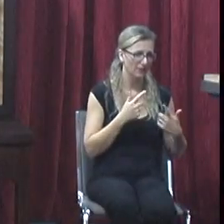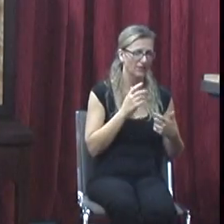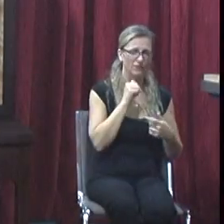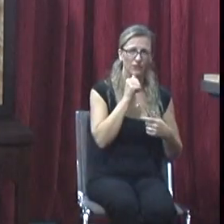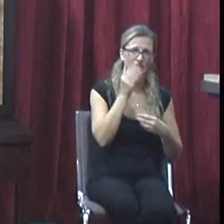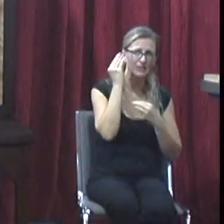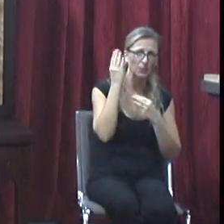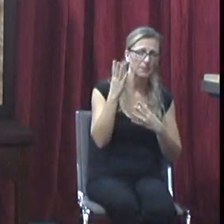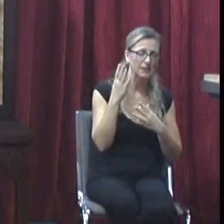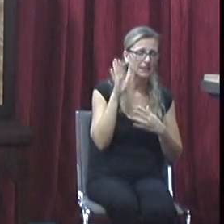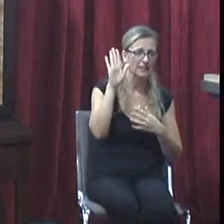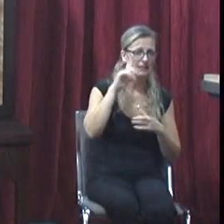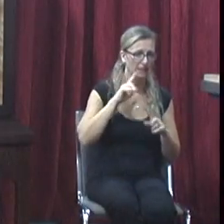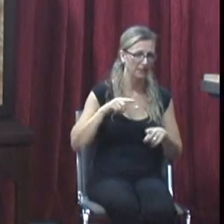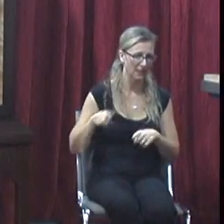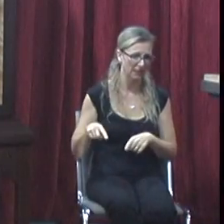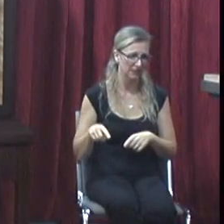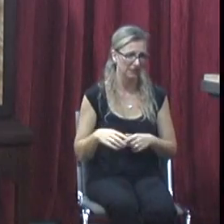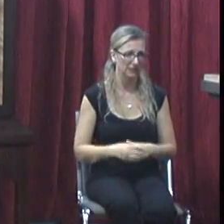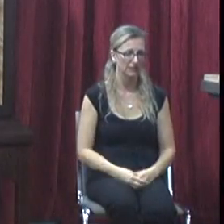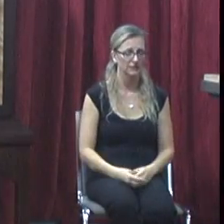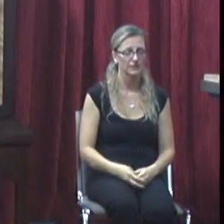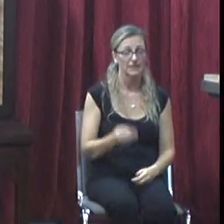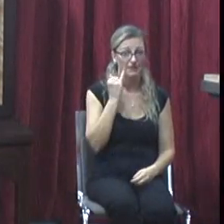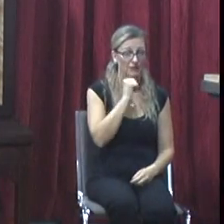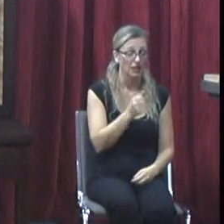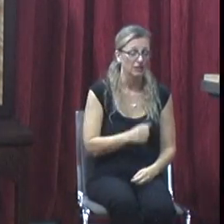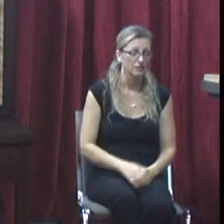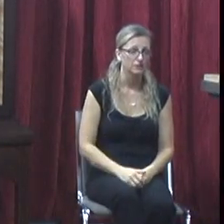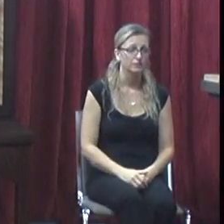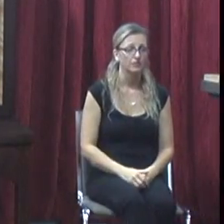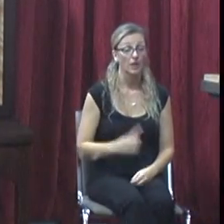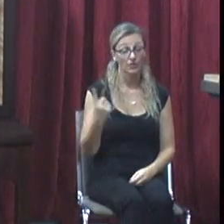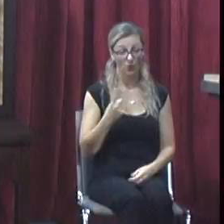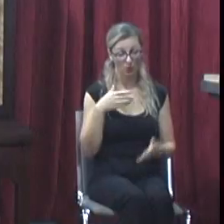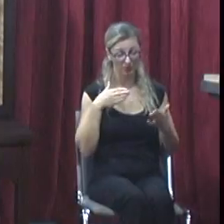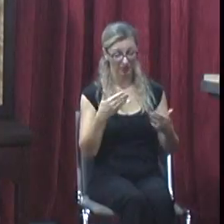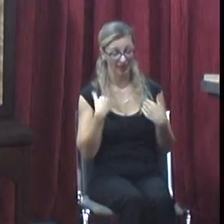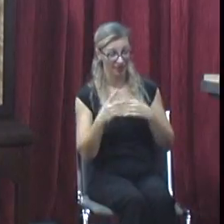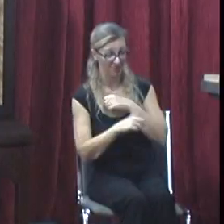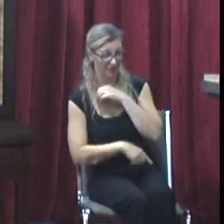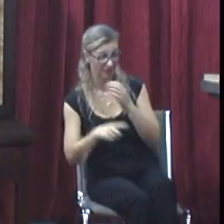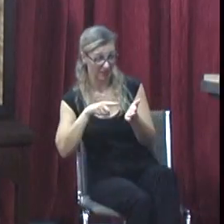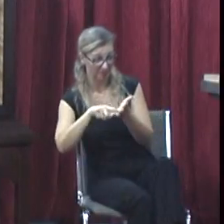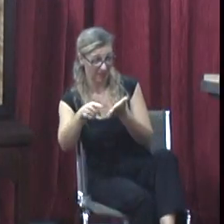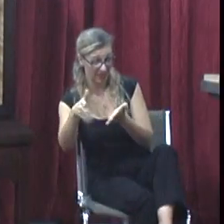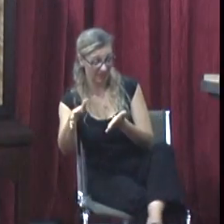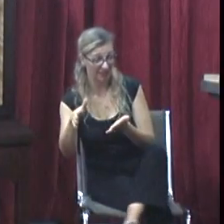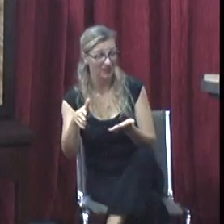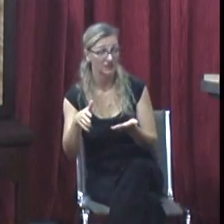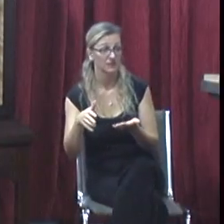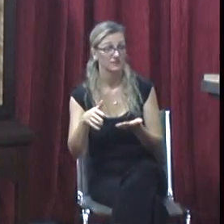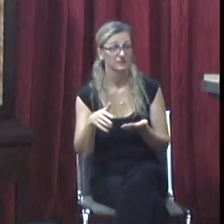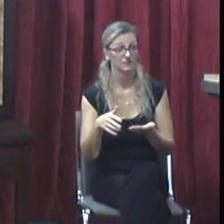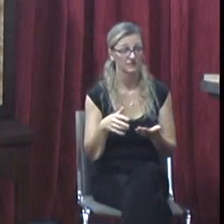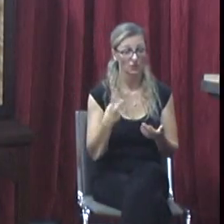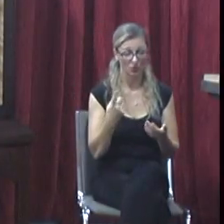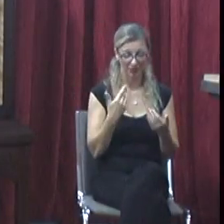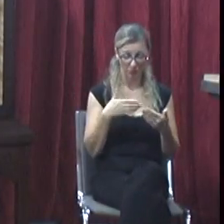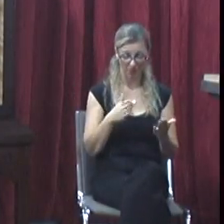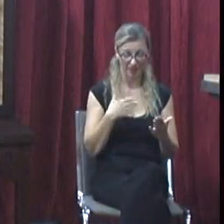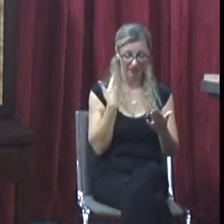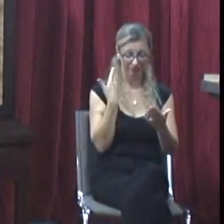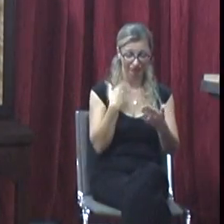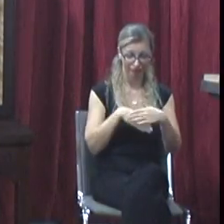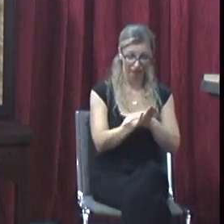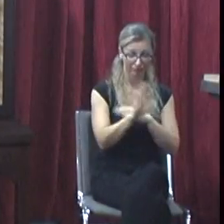disobedience to his commands. And the only way to have that penalty paid and to have a place reserved in heaven and not